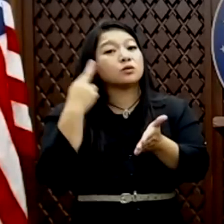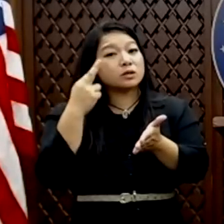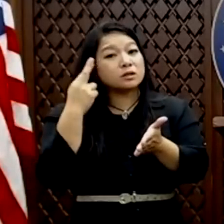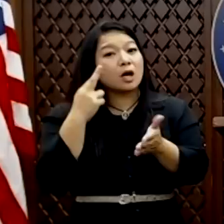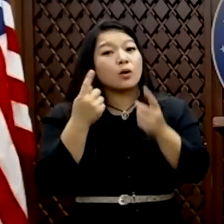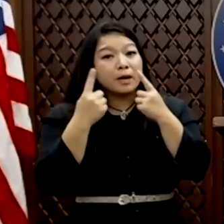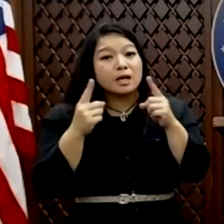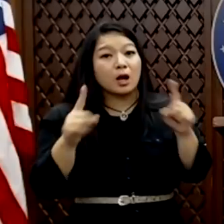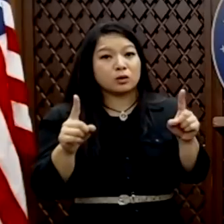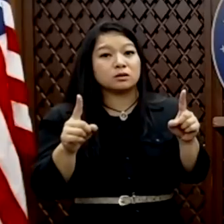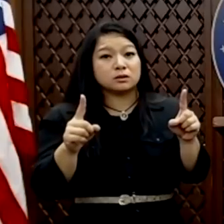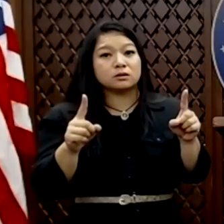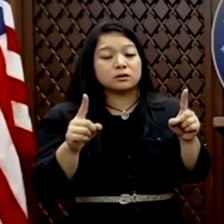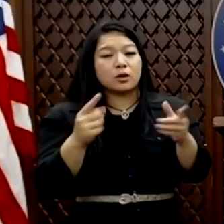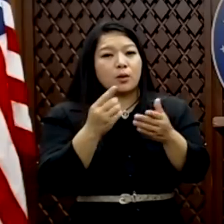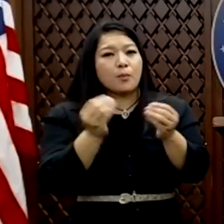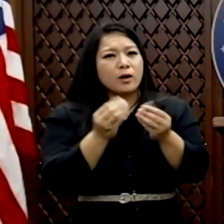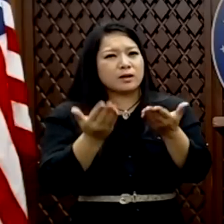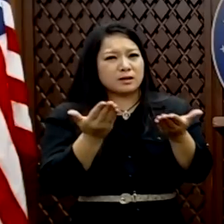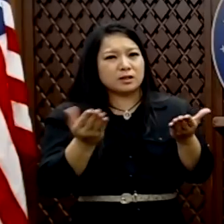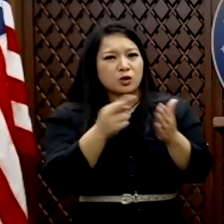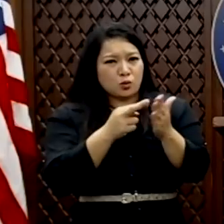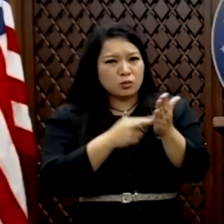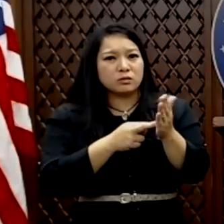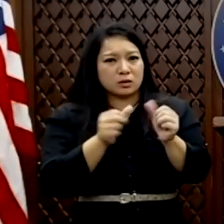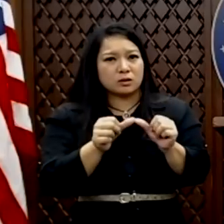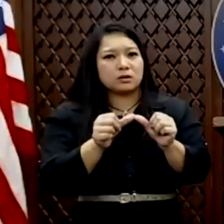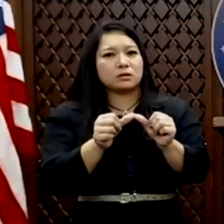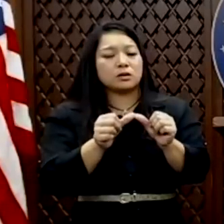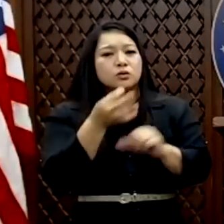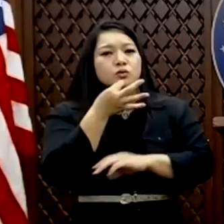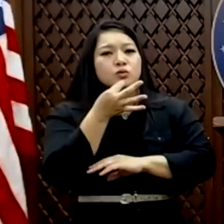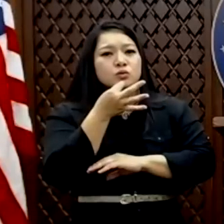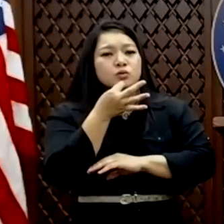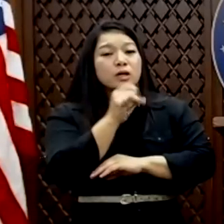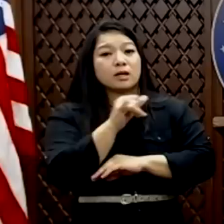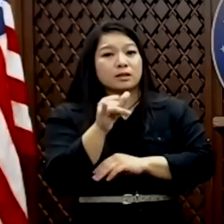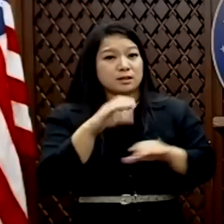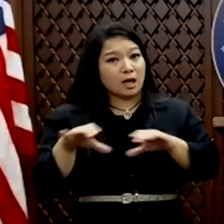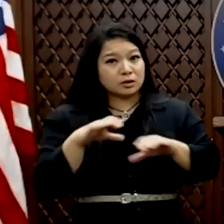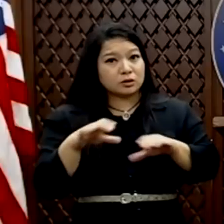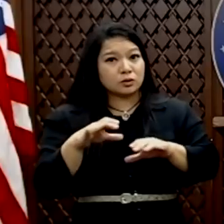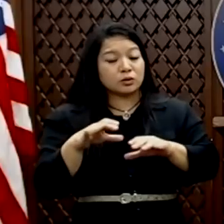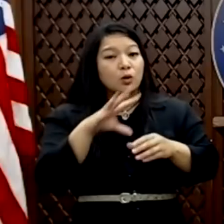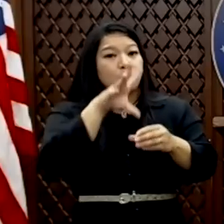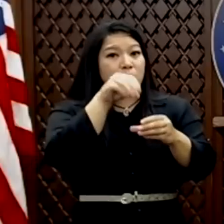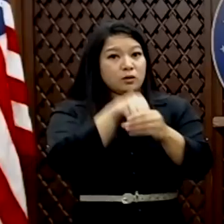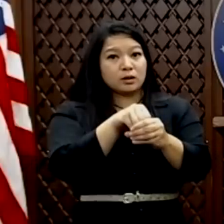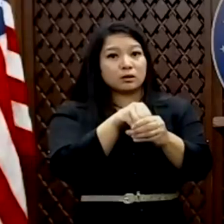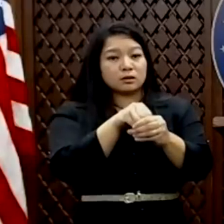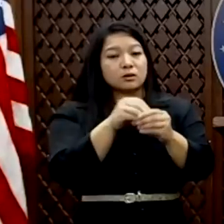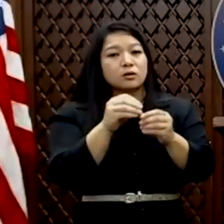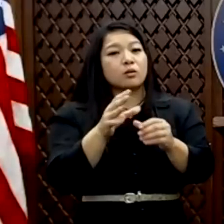be announcing further escalations of current measures soon. These actions will include